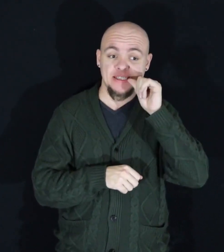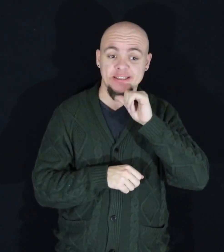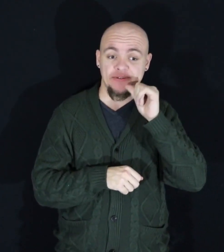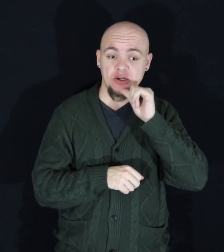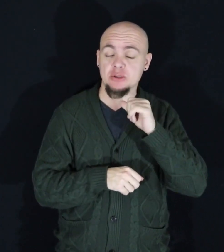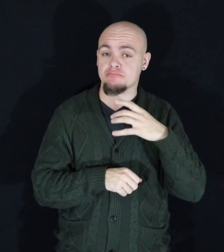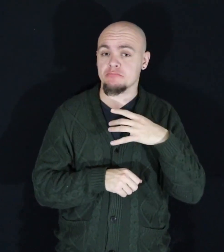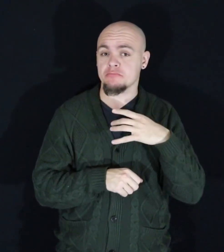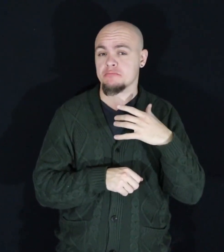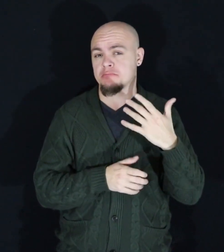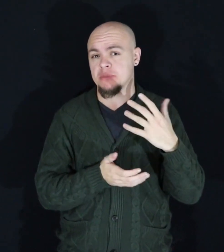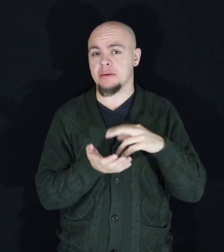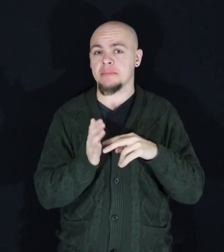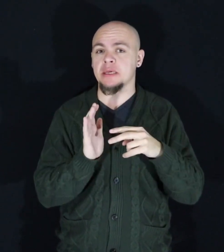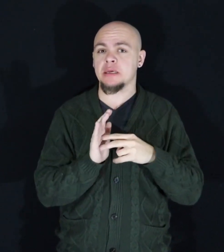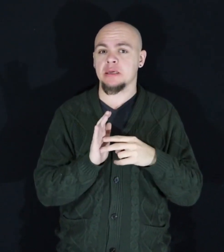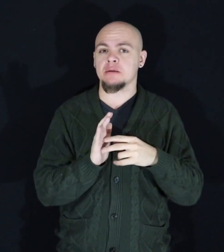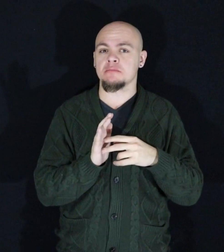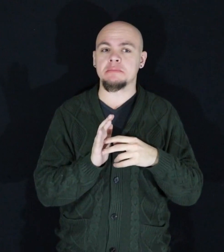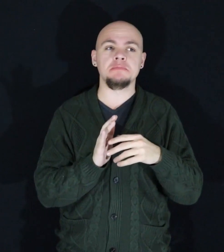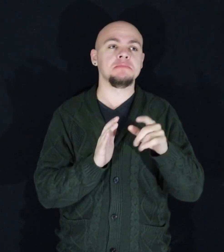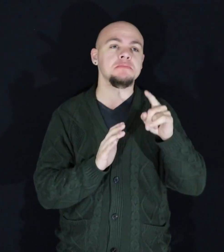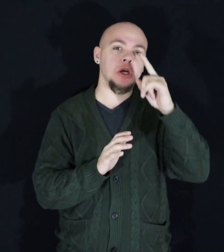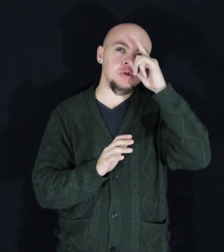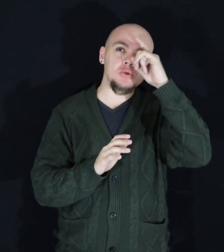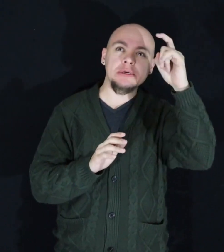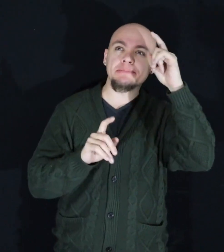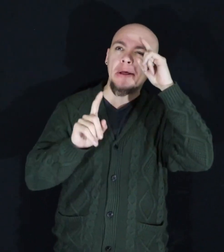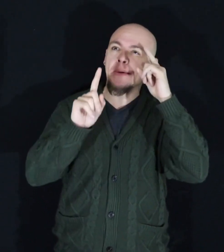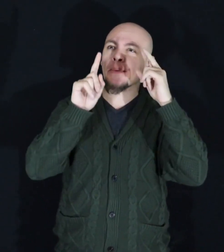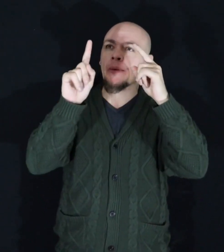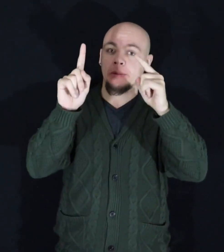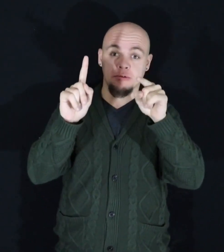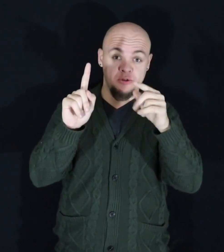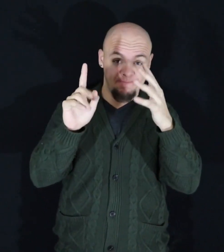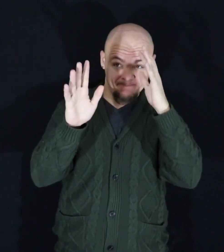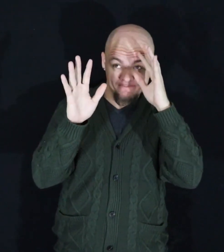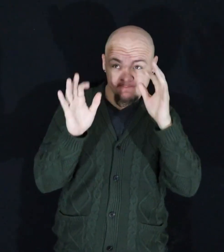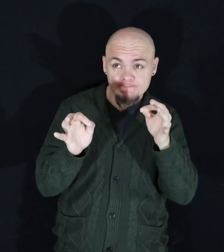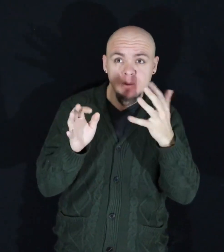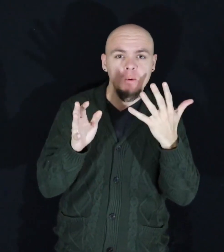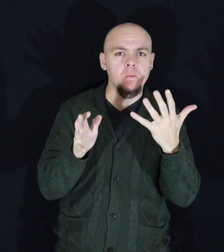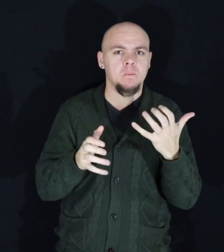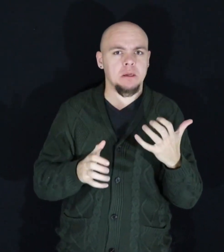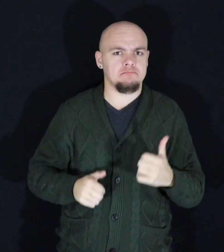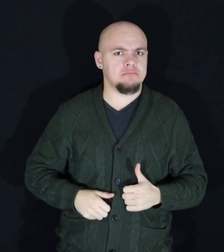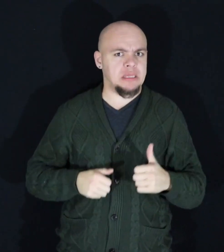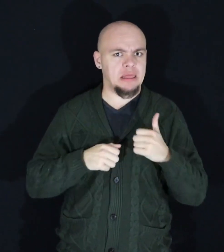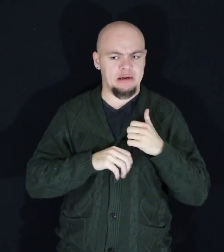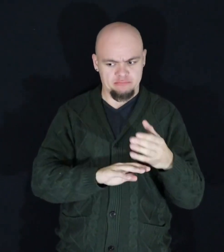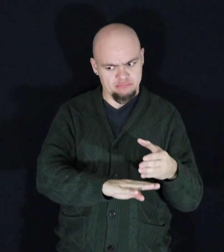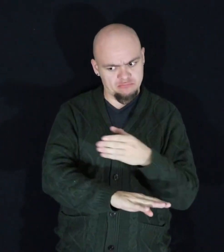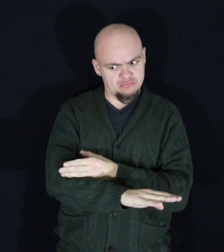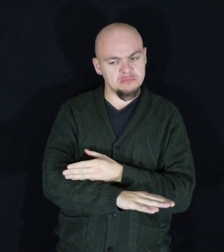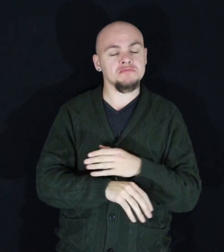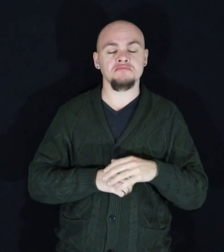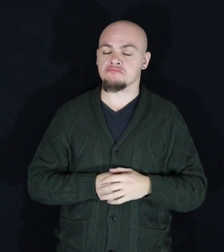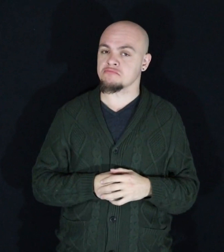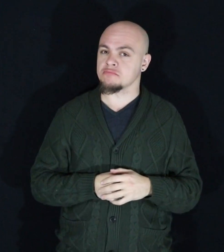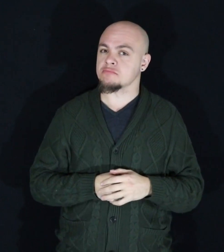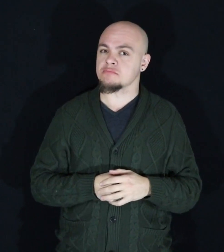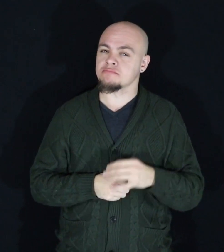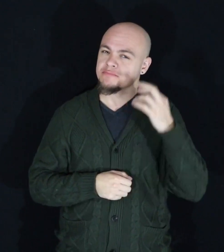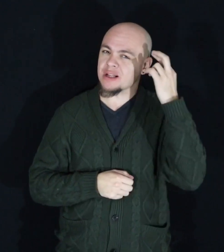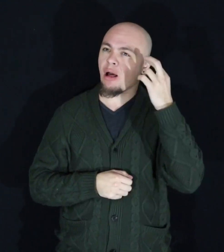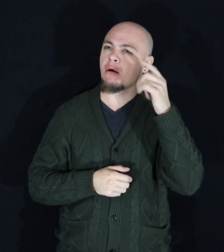Elective suffering is when you choose to go for a dream or a goal, or just to better your life and become a better person. And realizing that there